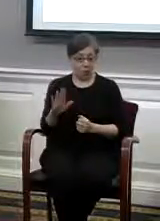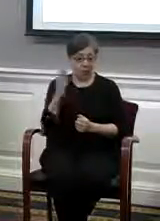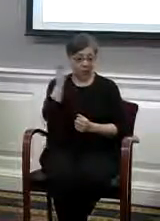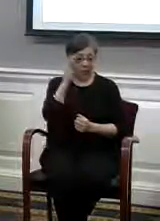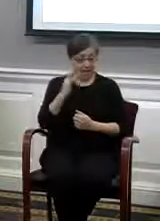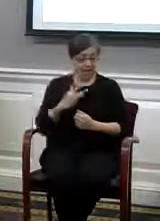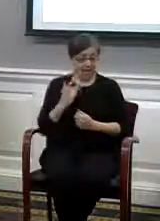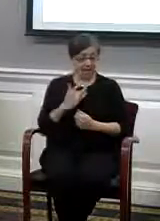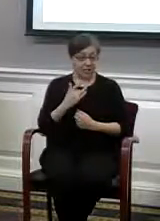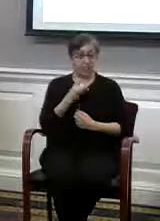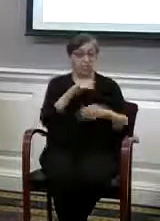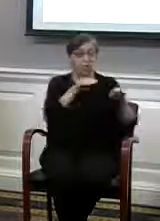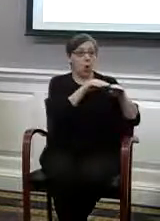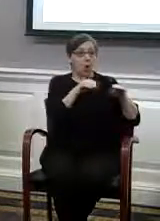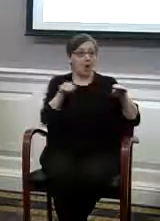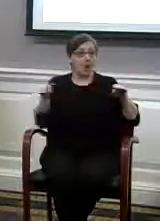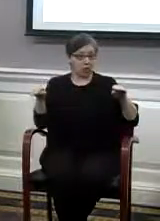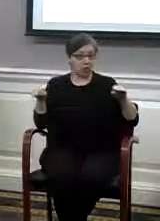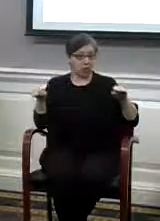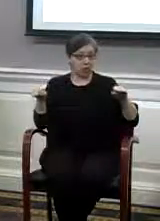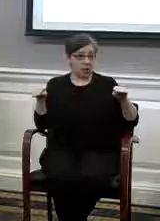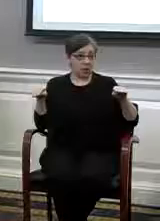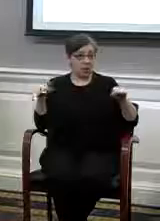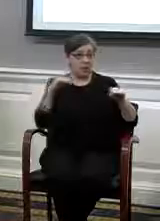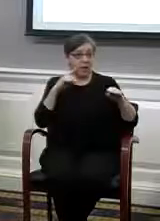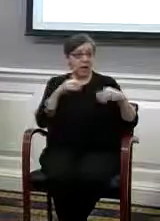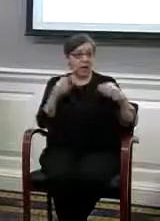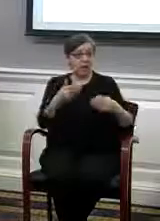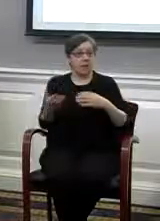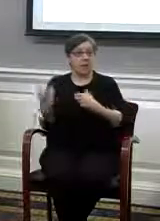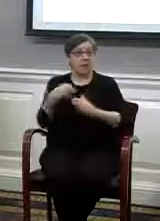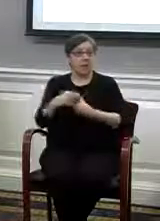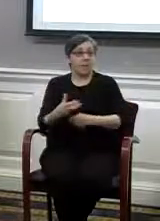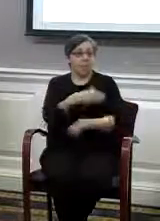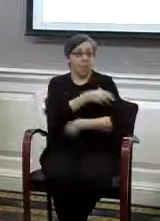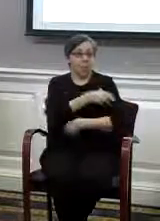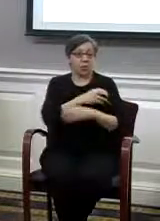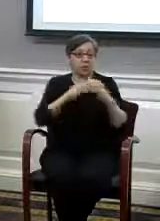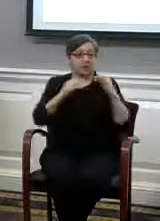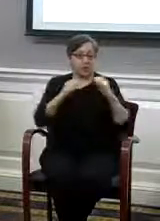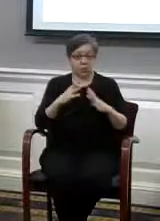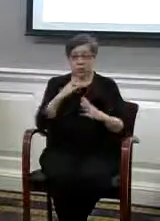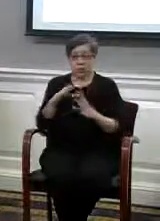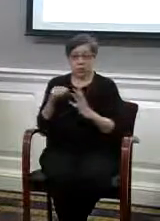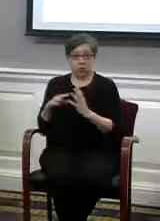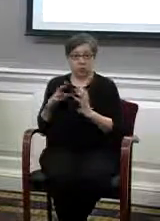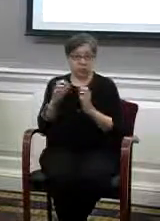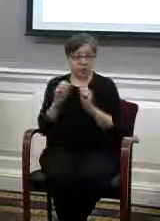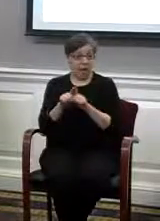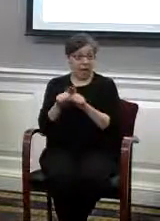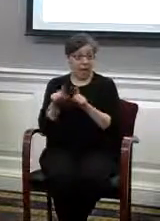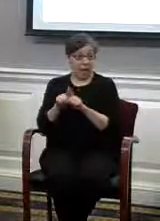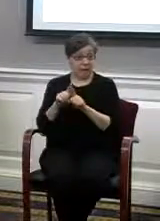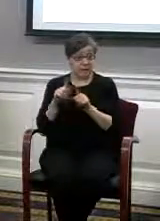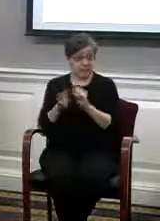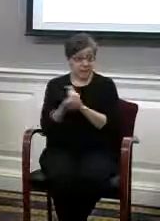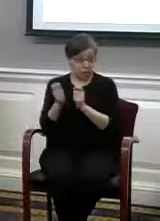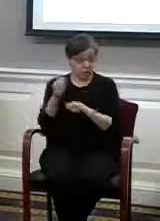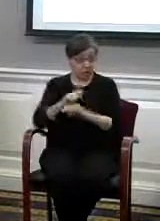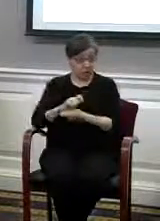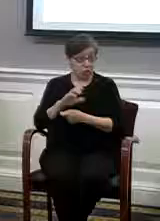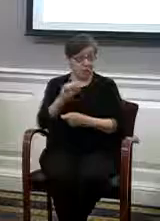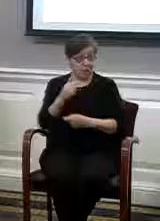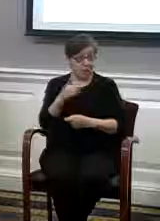for horizontal organization and empowers students and teachers as social agents. As a dynamic community model